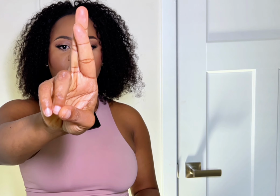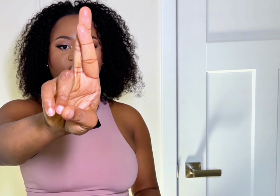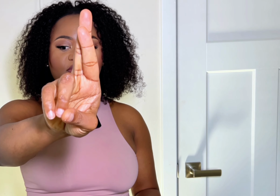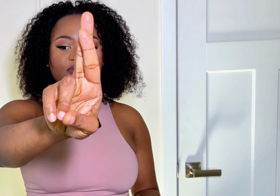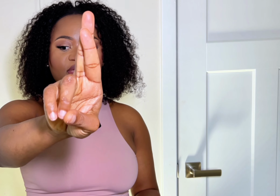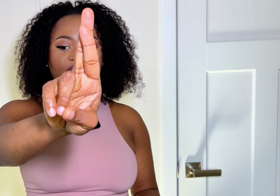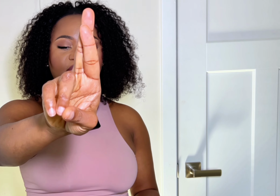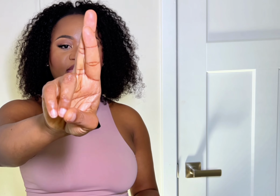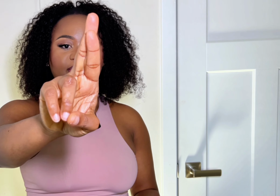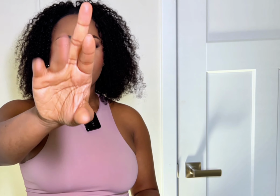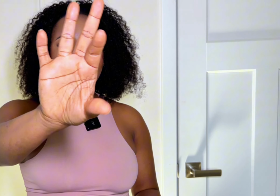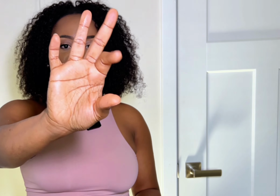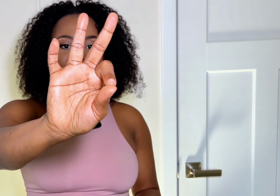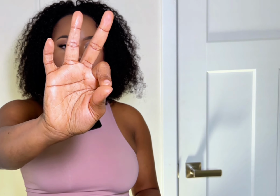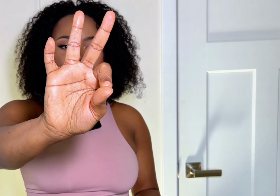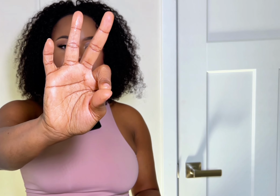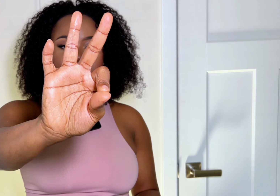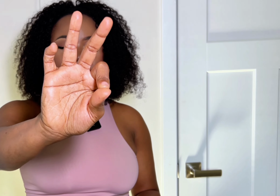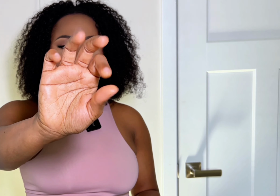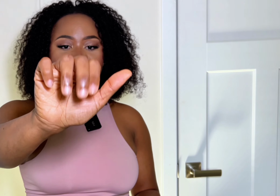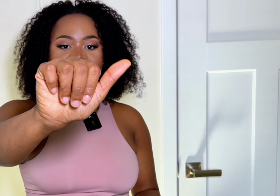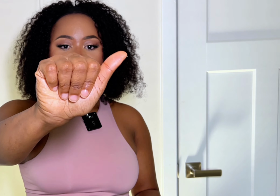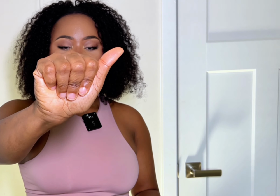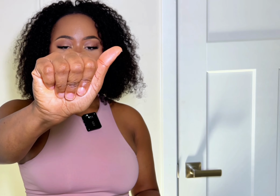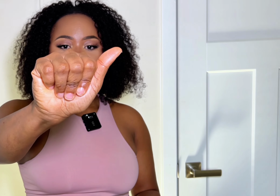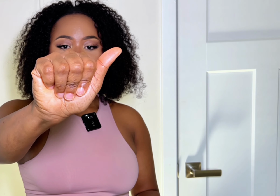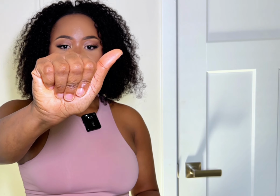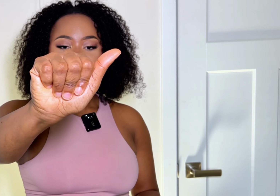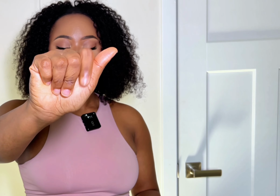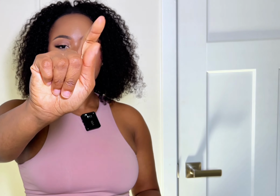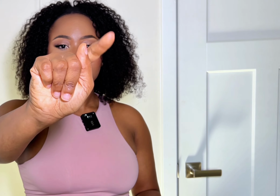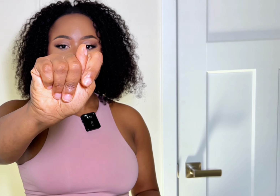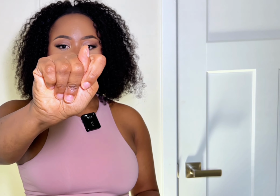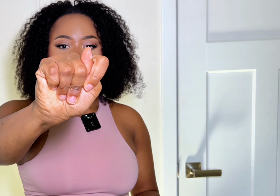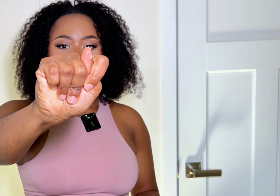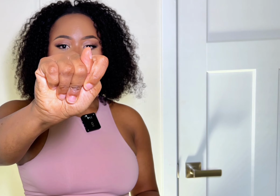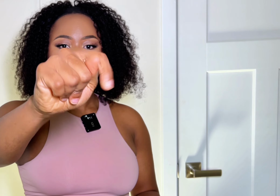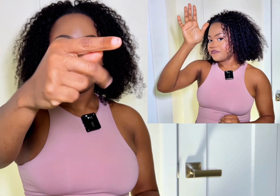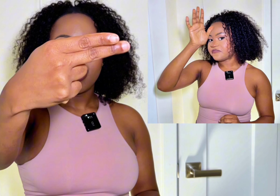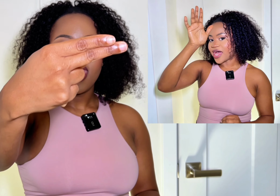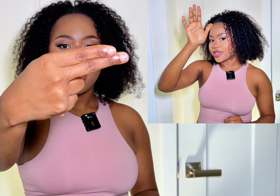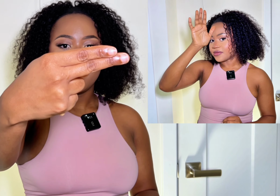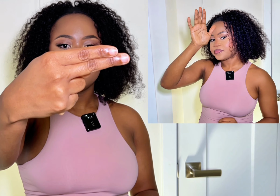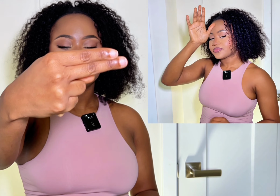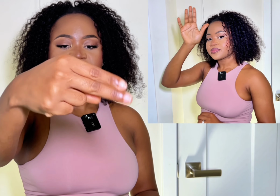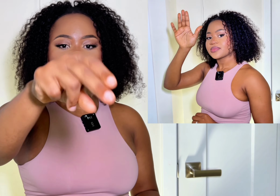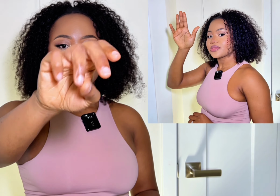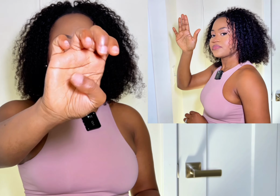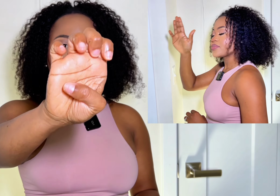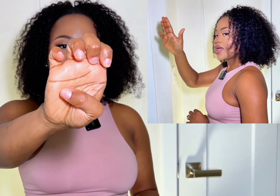R. Again. F, A, T, H,